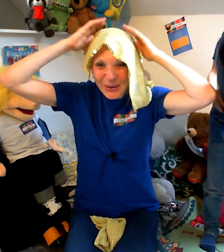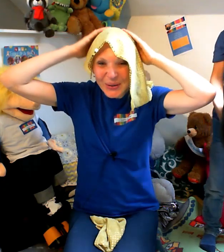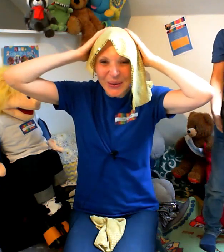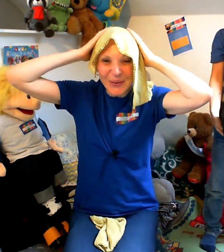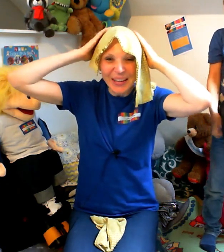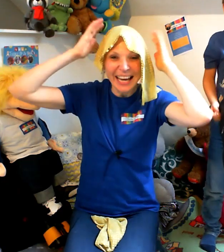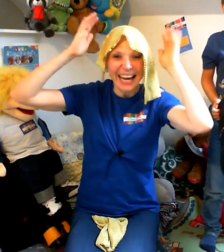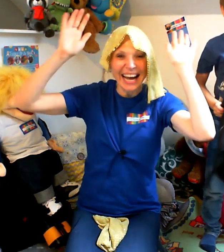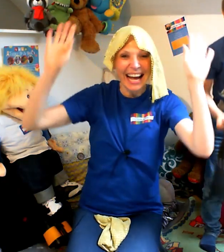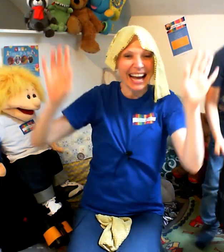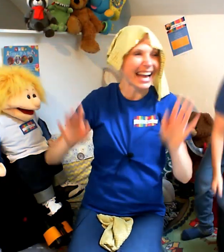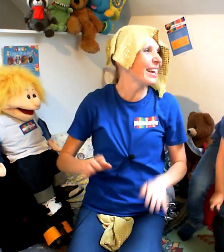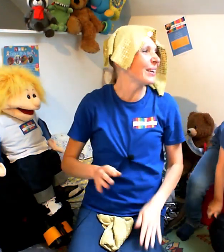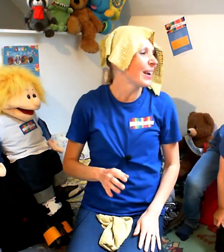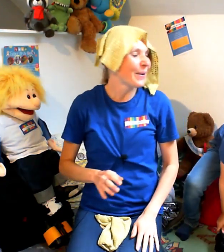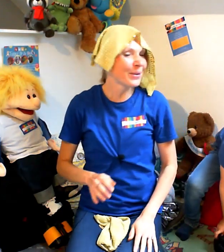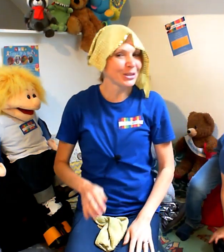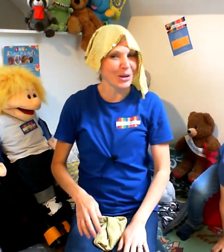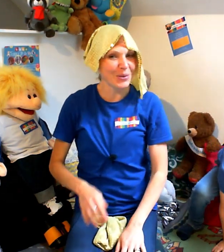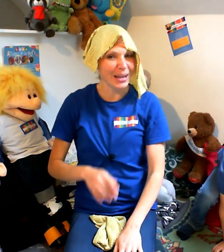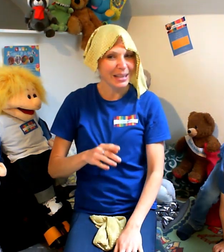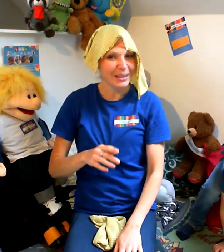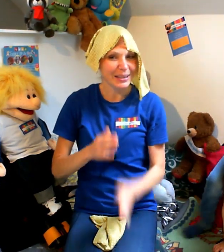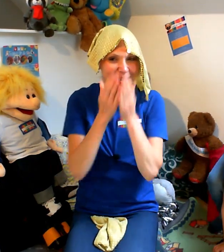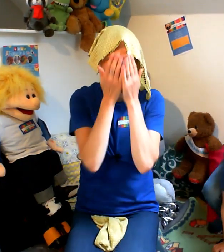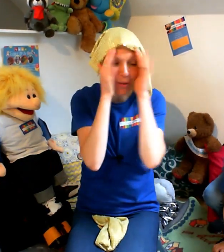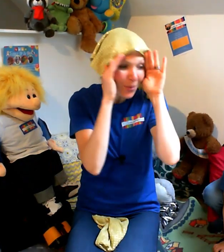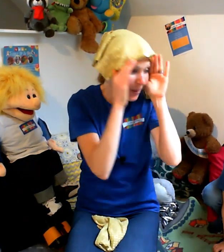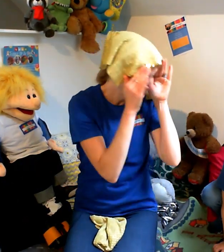Peekaboo! Yay! We'll do peekaboo.